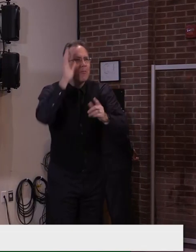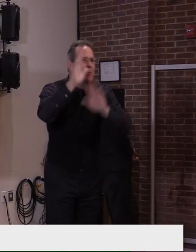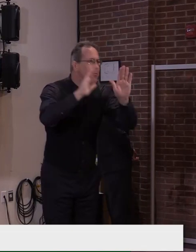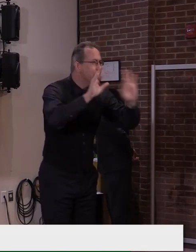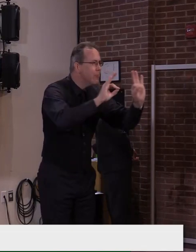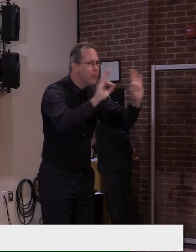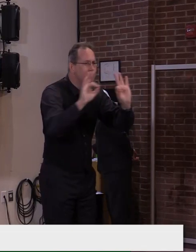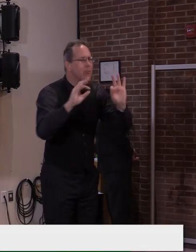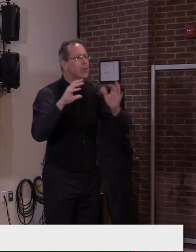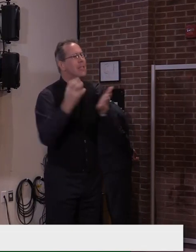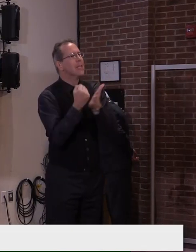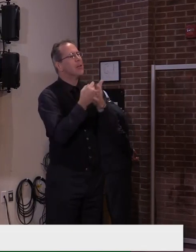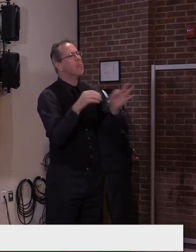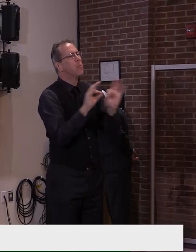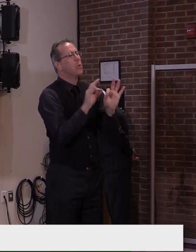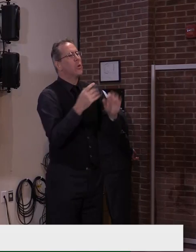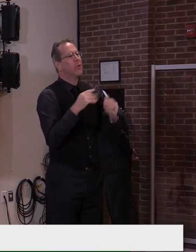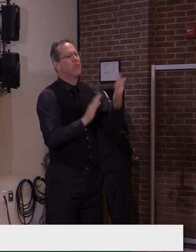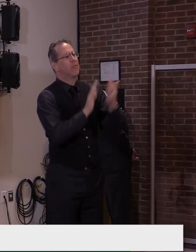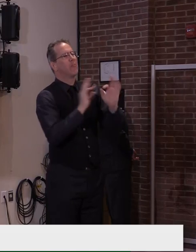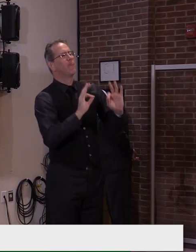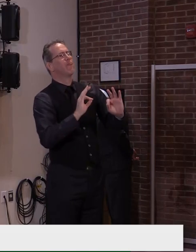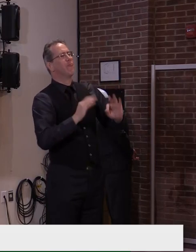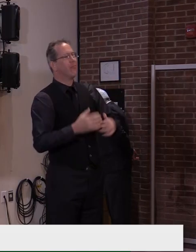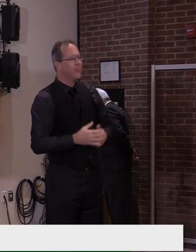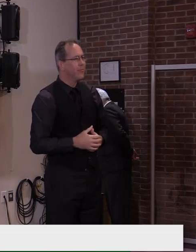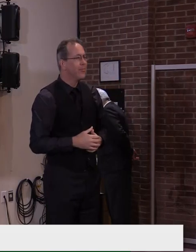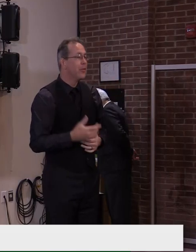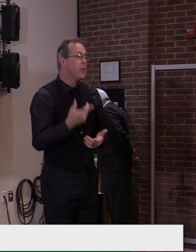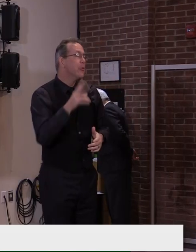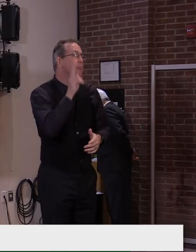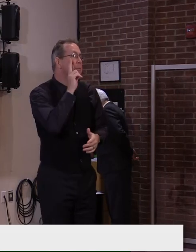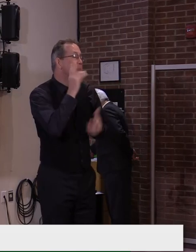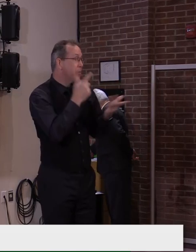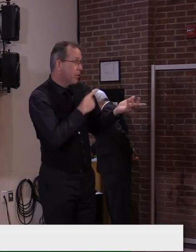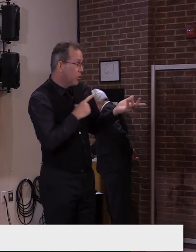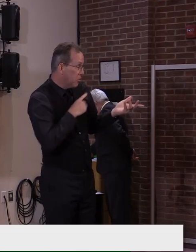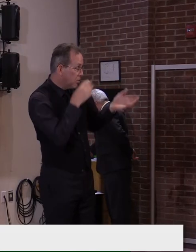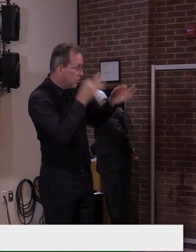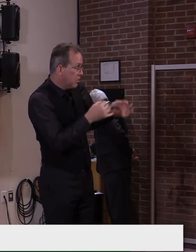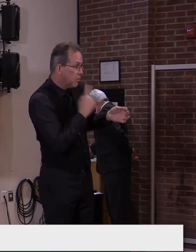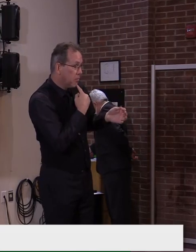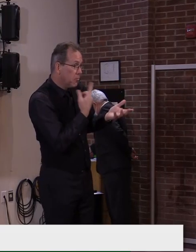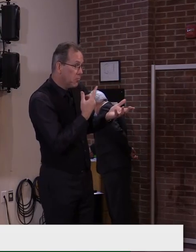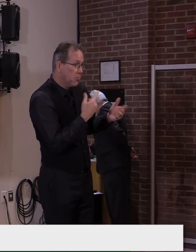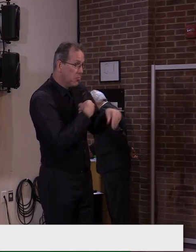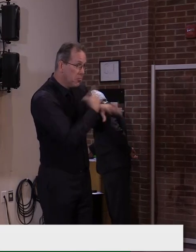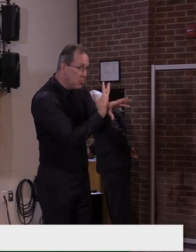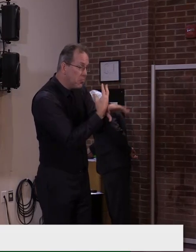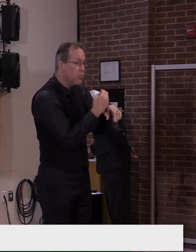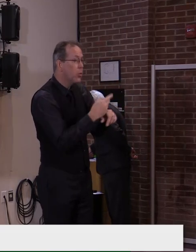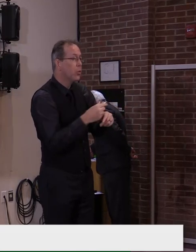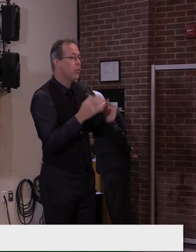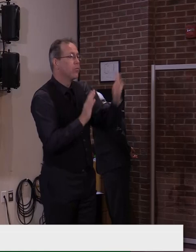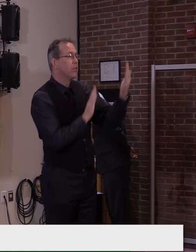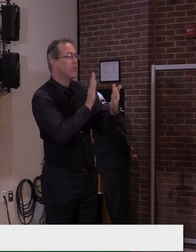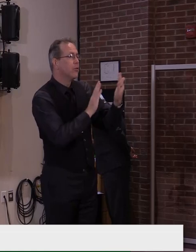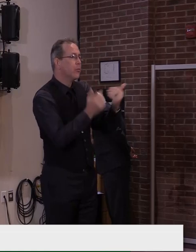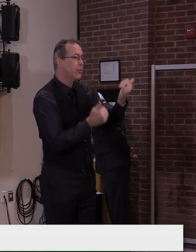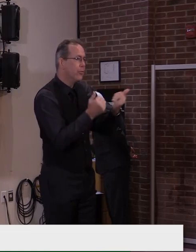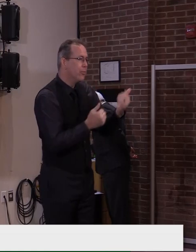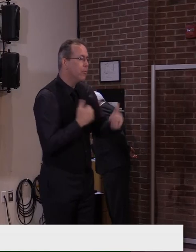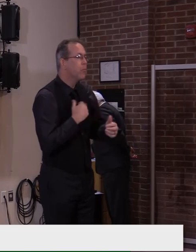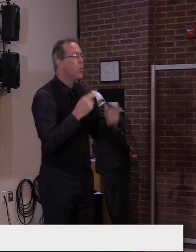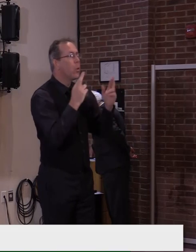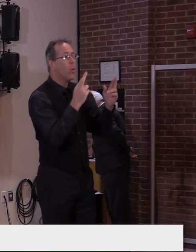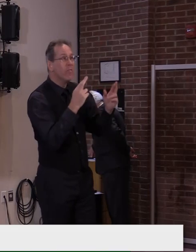to our process. So we'll see what they do in the next few days, but again, I hope this doesn't continue